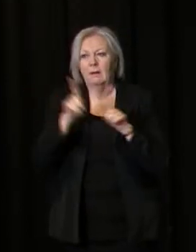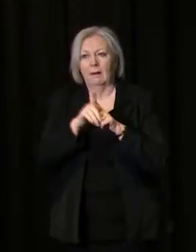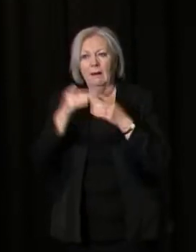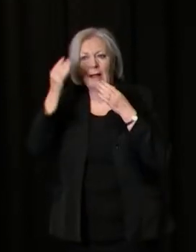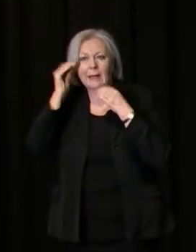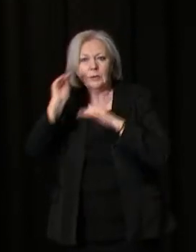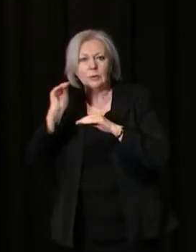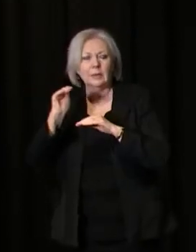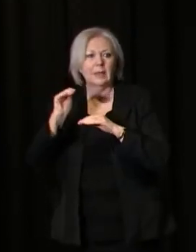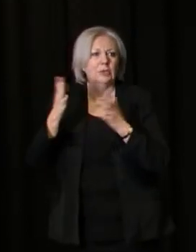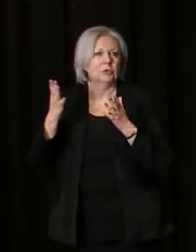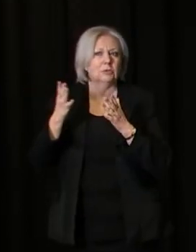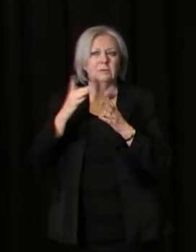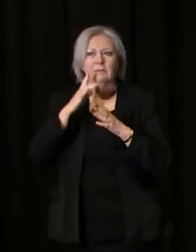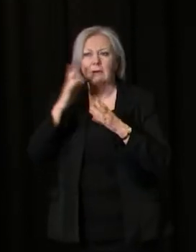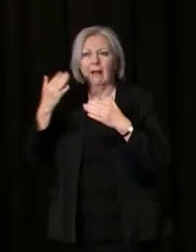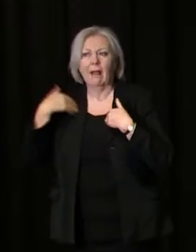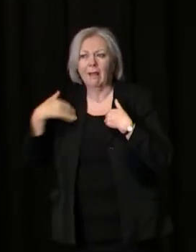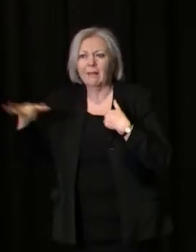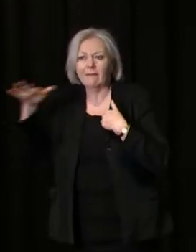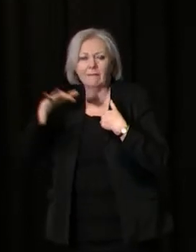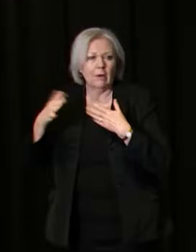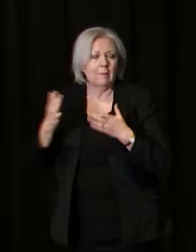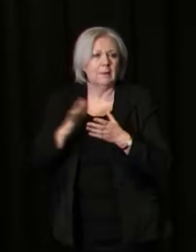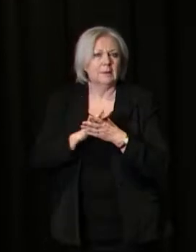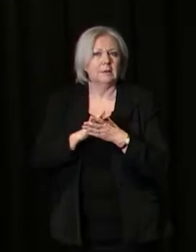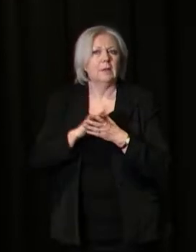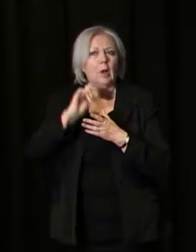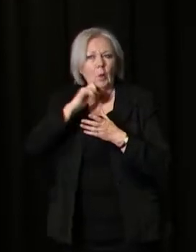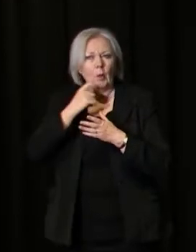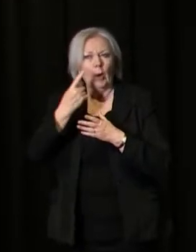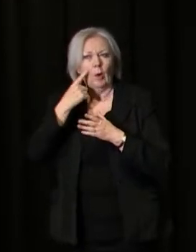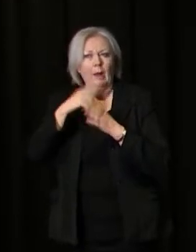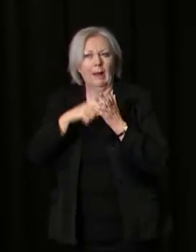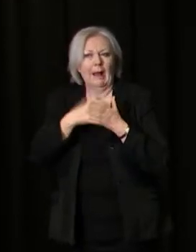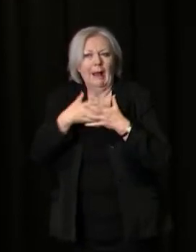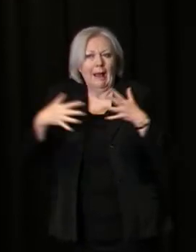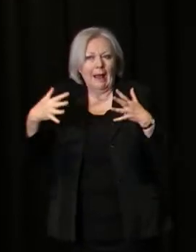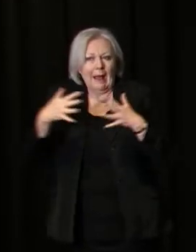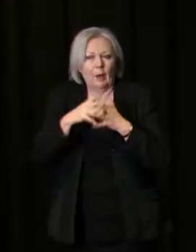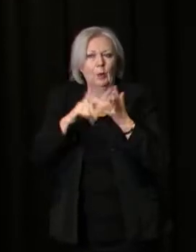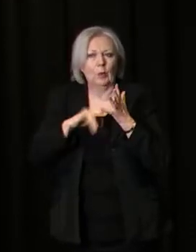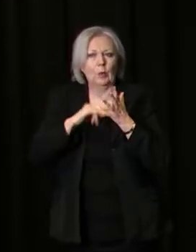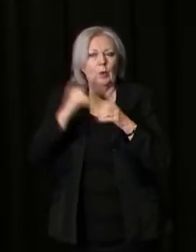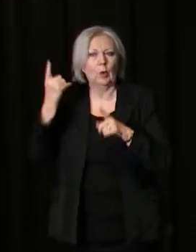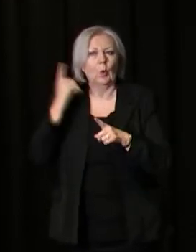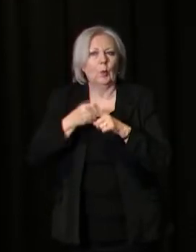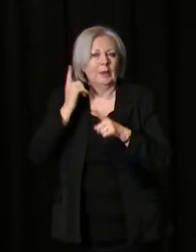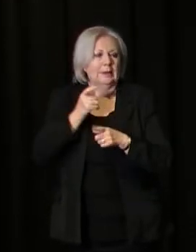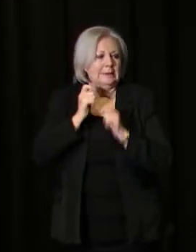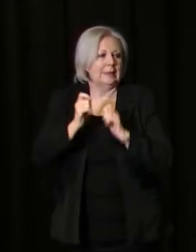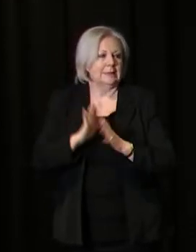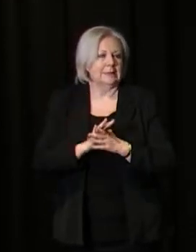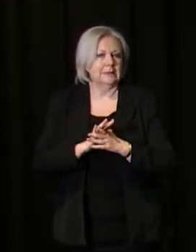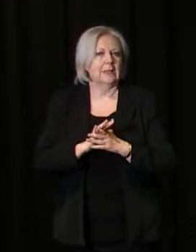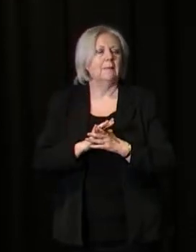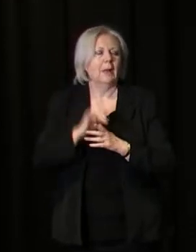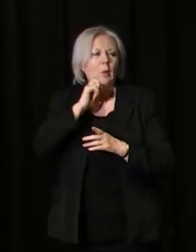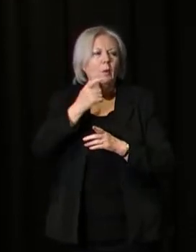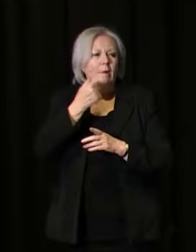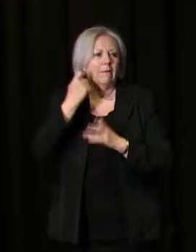all sorts of parts of government are looking as to how they operationalise rapid antigen testing, but they'll have more to say about